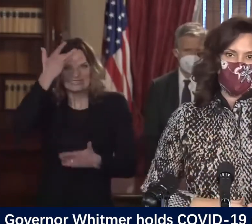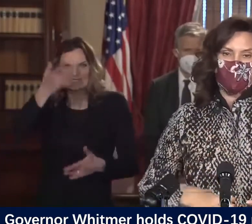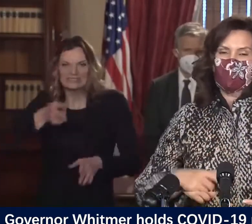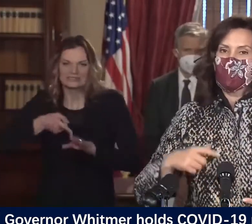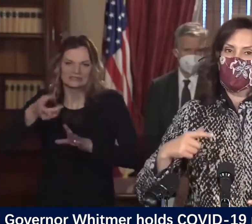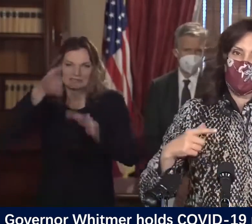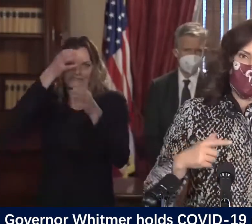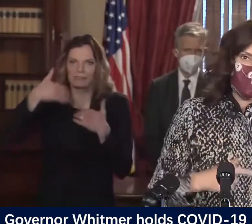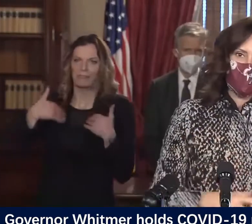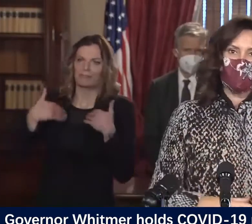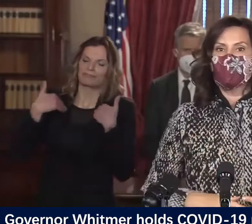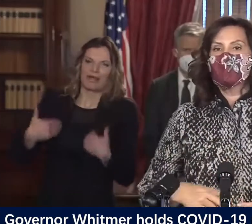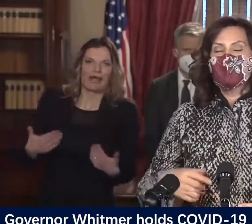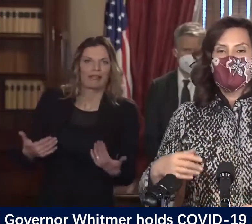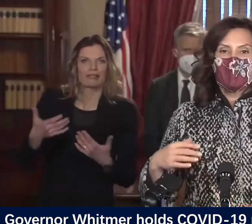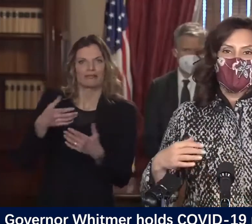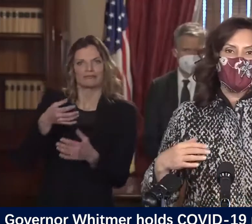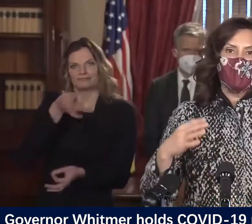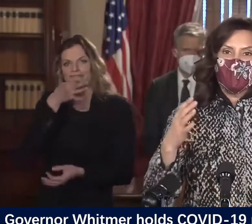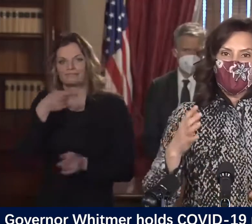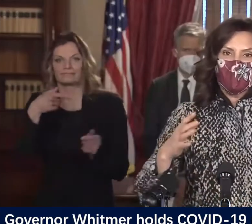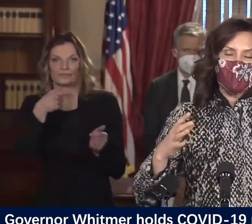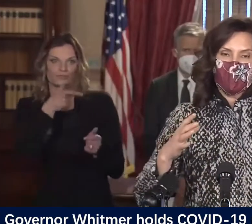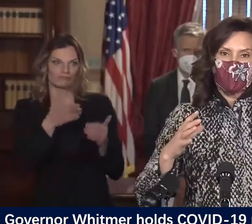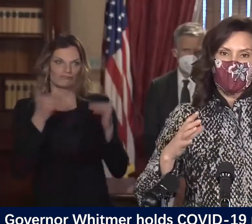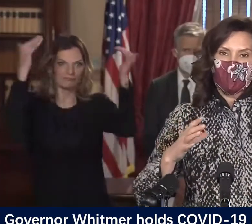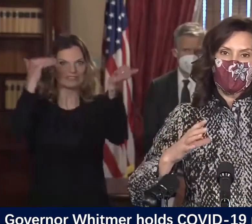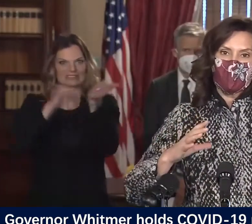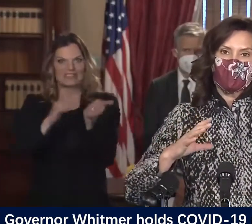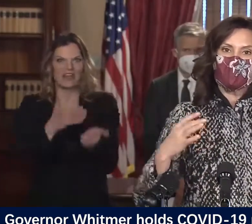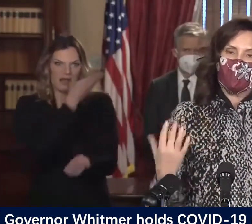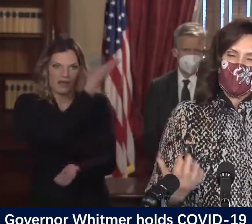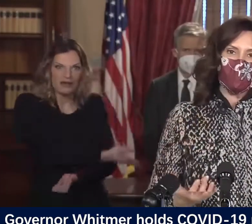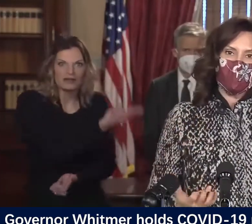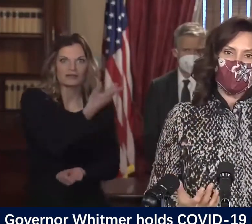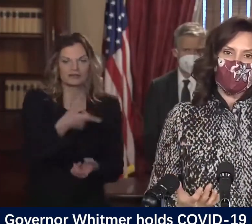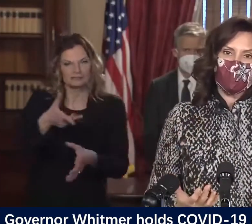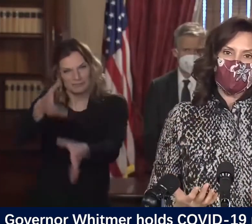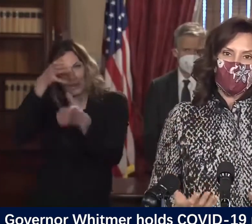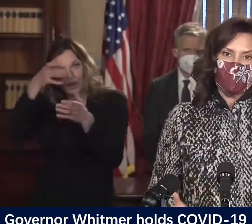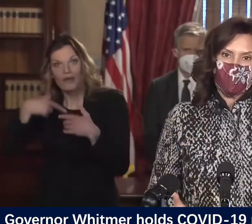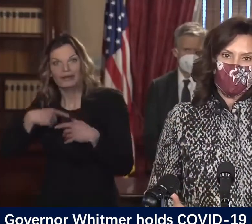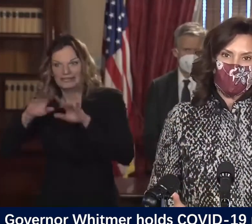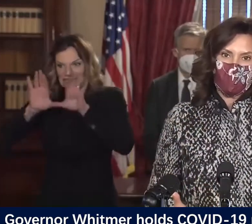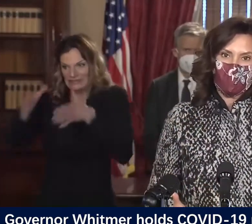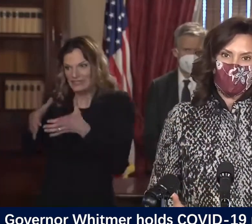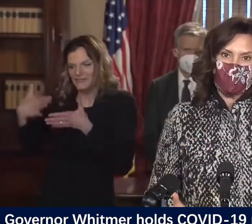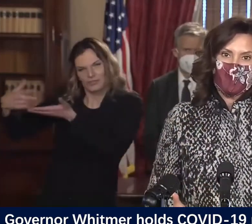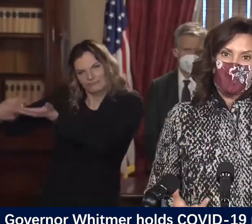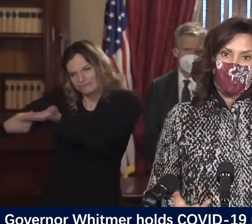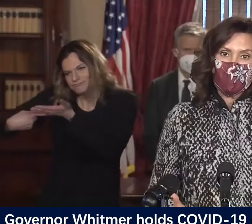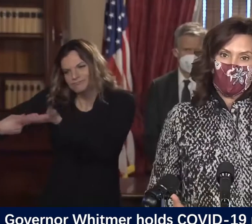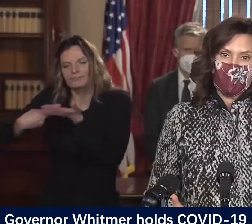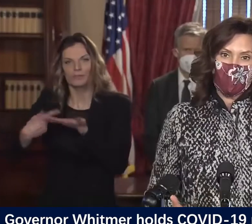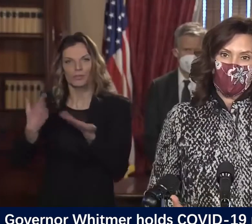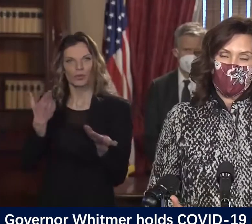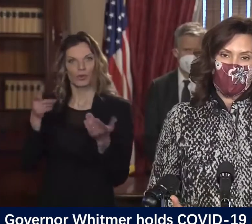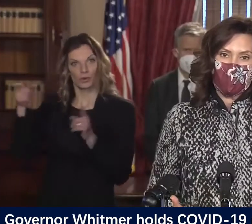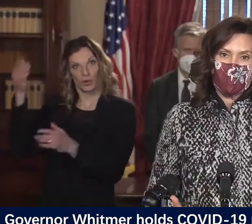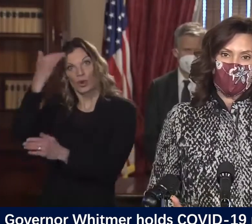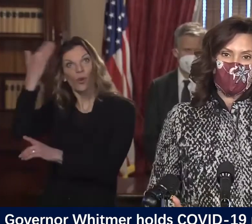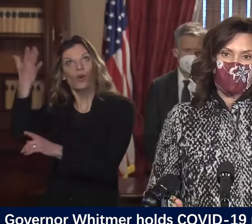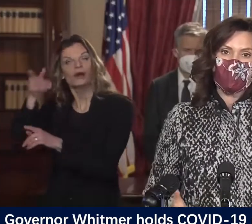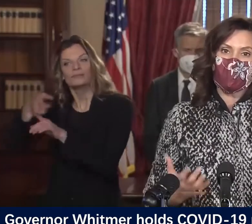health experts, Dr. J, all of the team that are these brilliant minds around public health